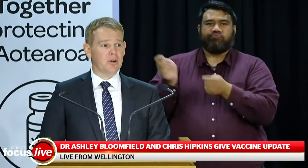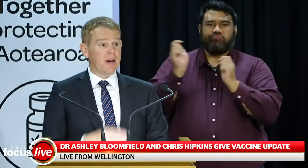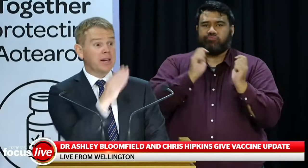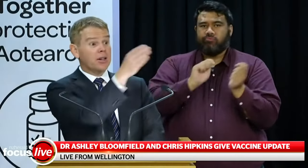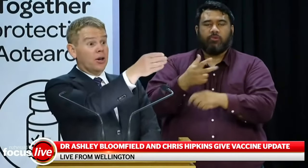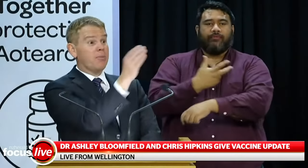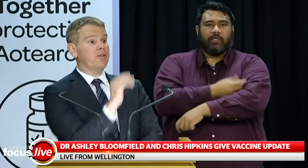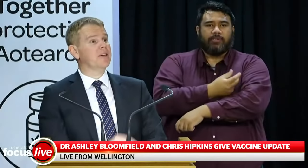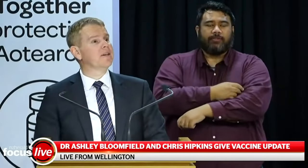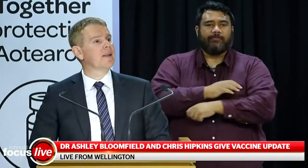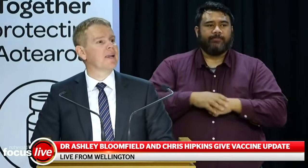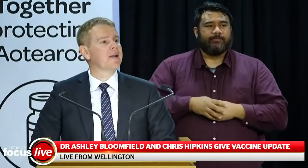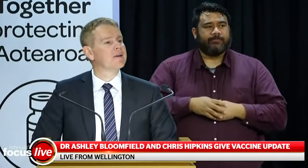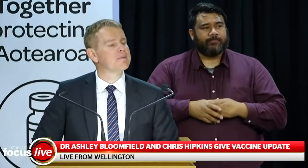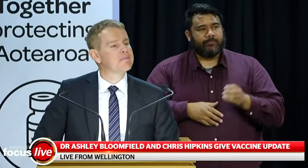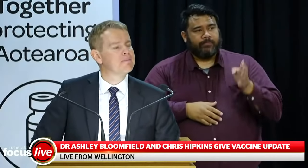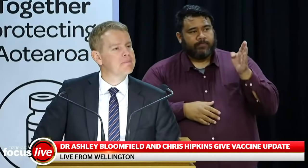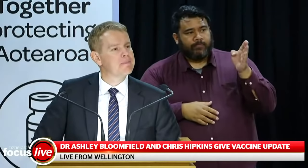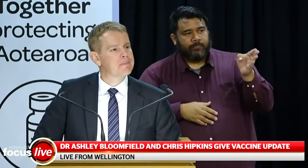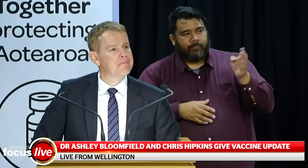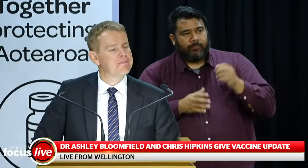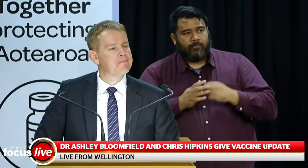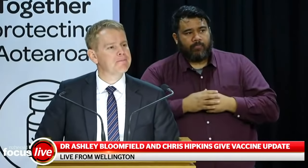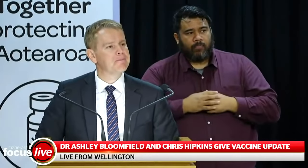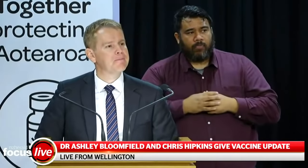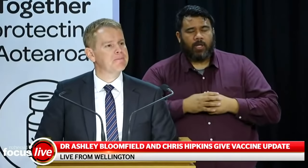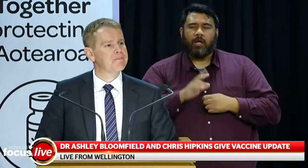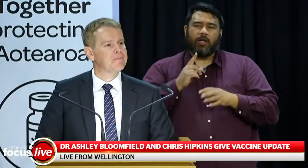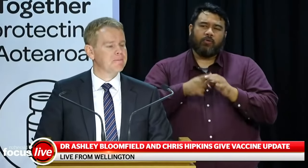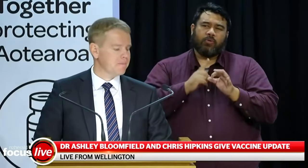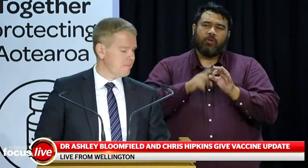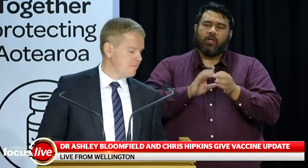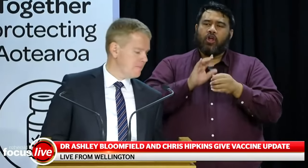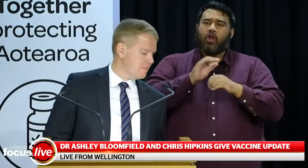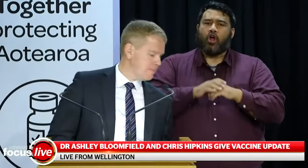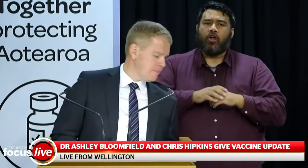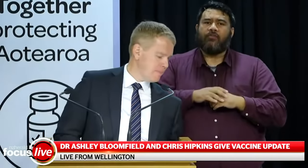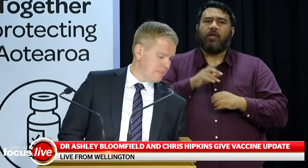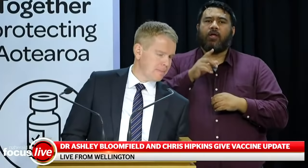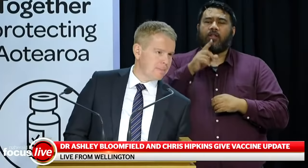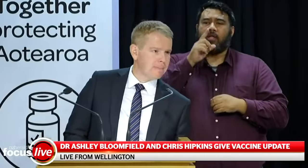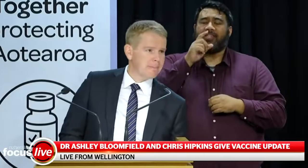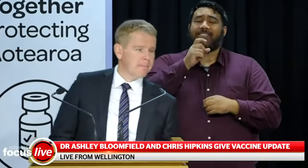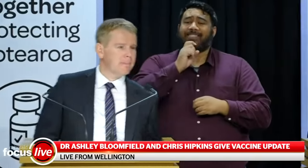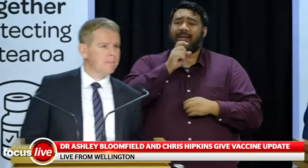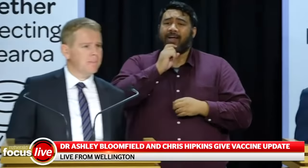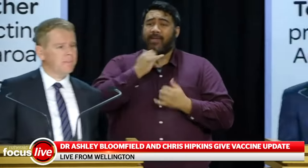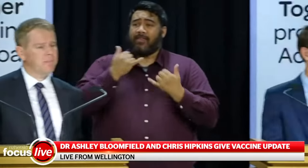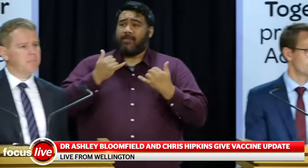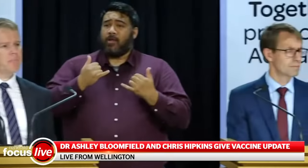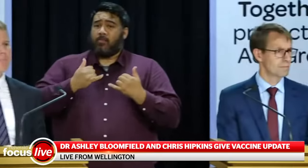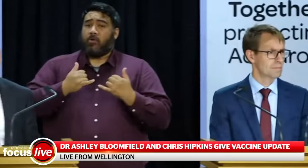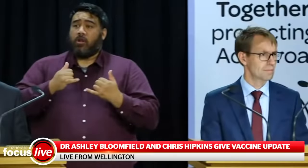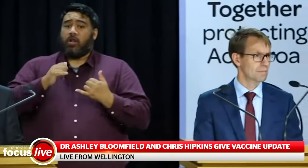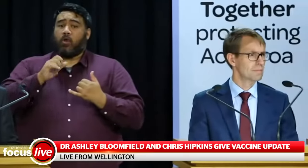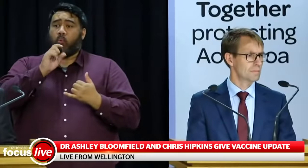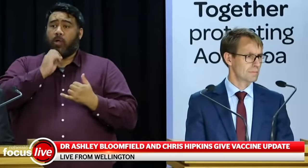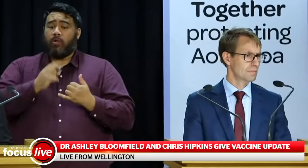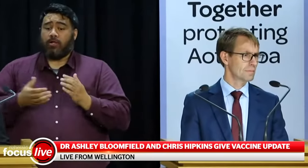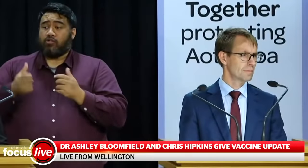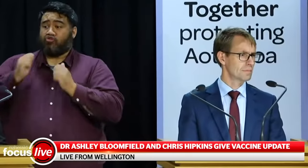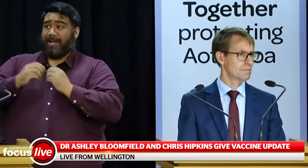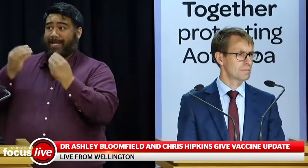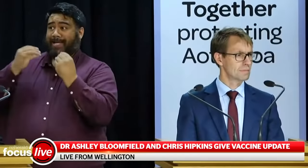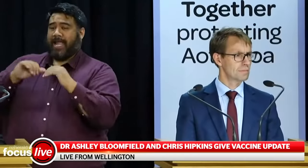have been so far. I'll come over here. Just quickly, Dr. Broomfield, on the kaimahi that could possibly be administering the